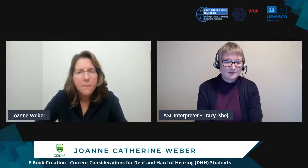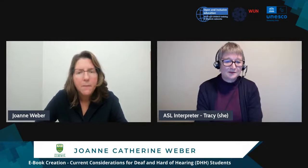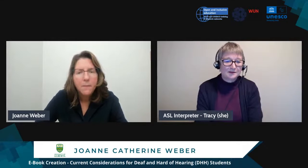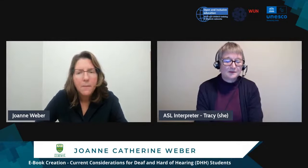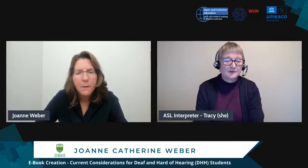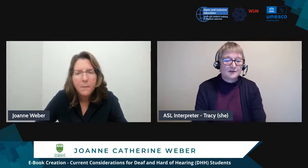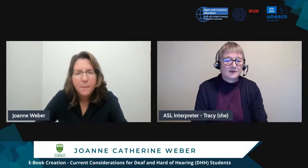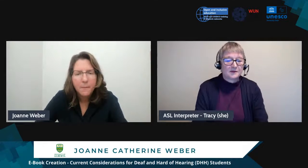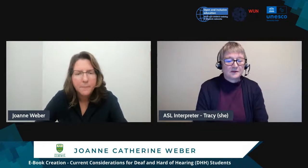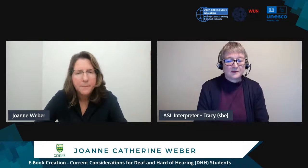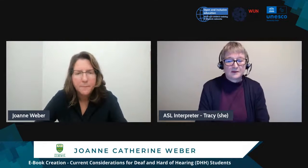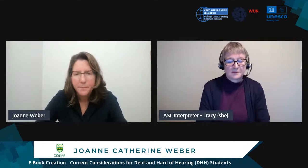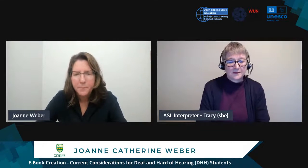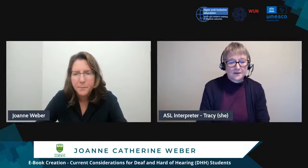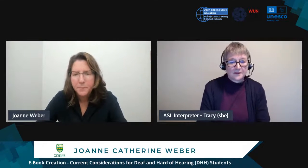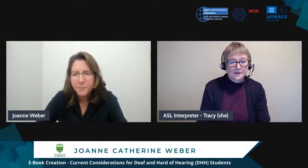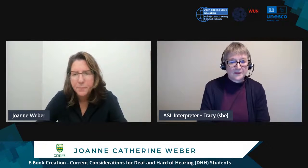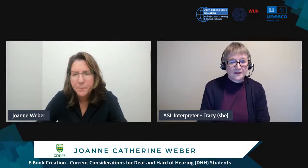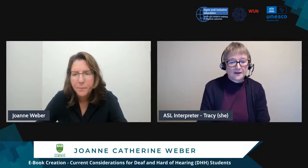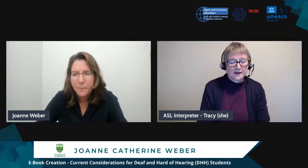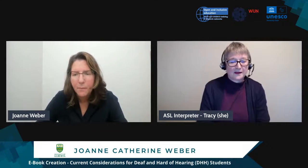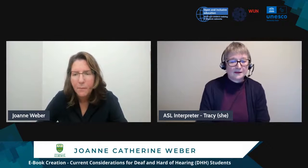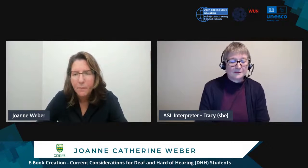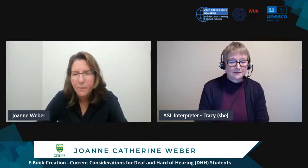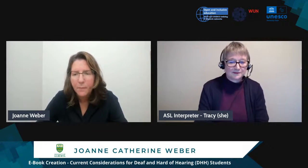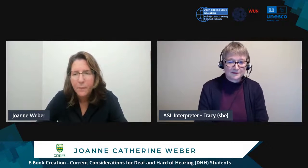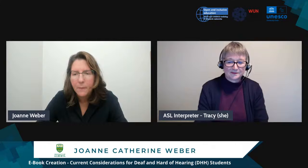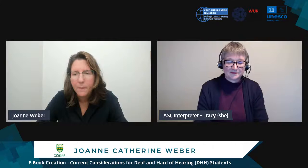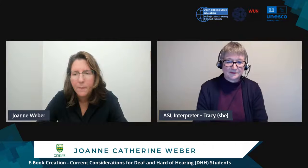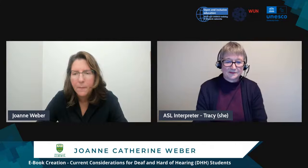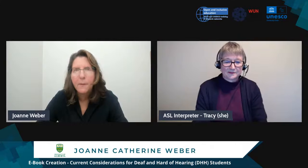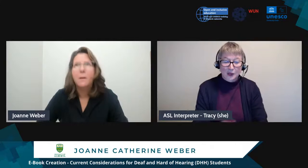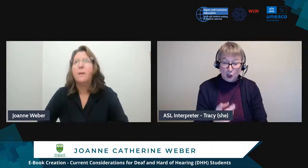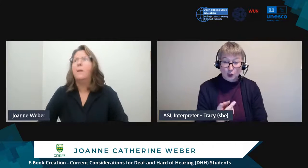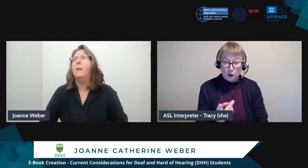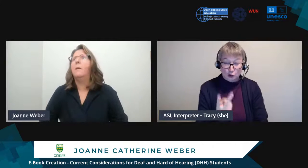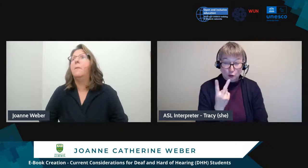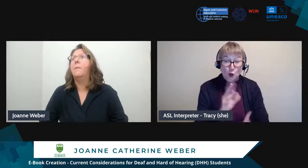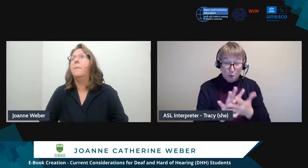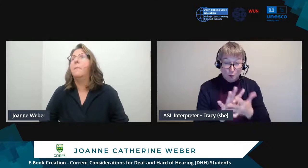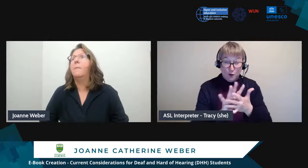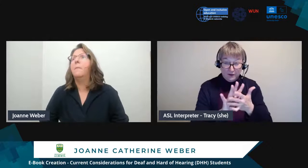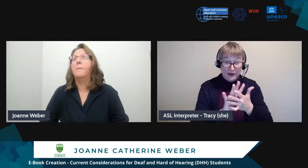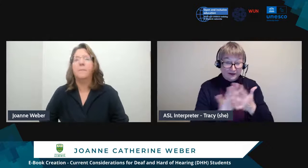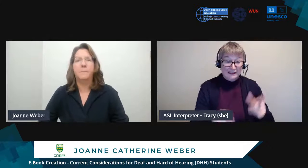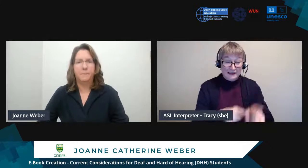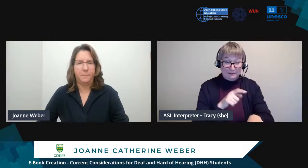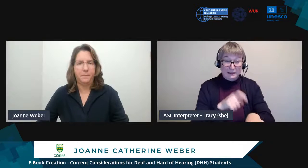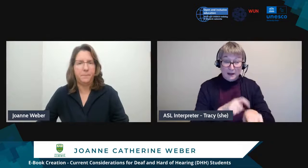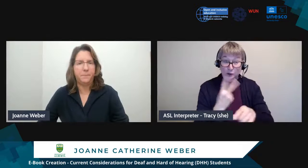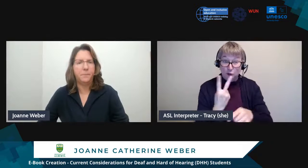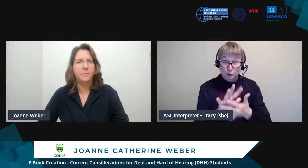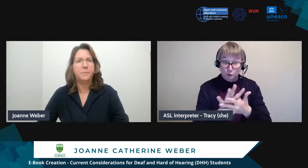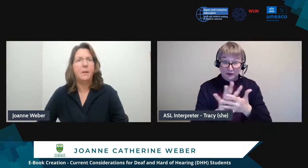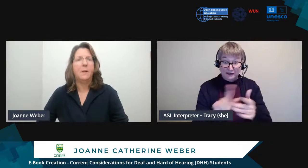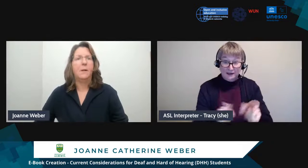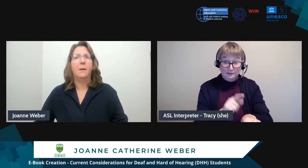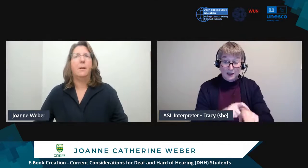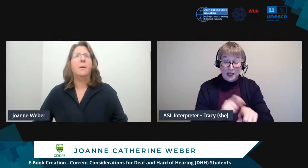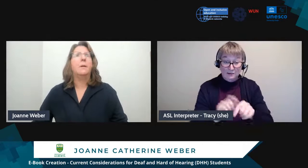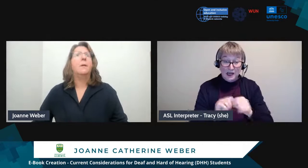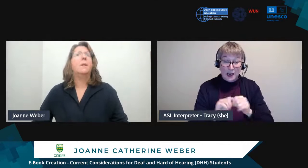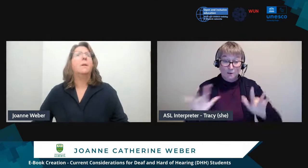ago. Features that fit deaf learners' needs, levels of accessibility, and create a new framework and open education. Do the